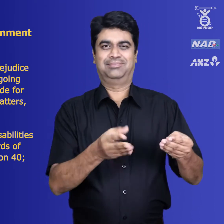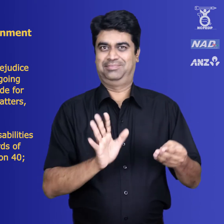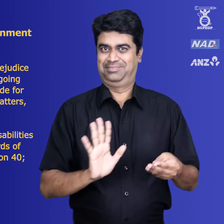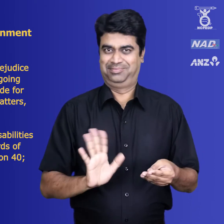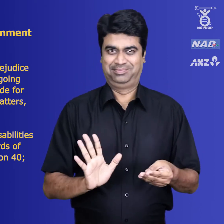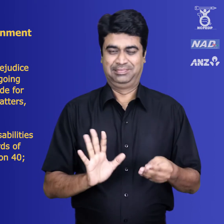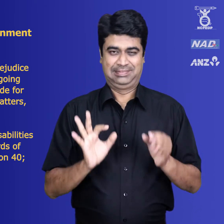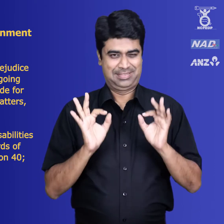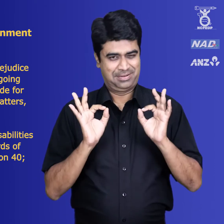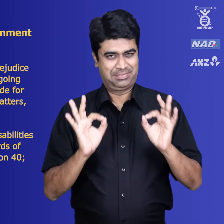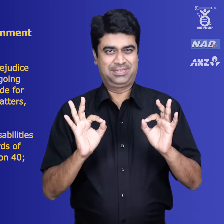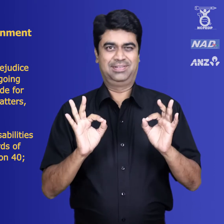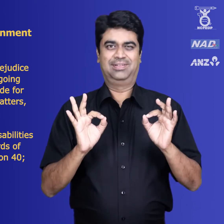40.